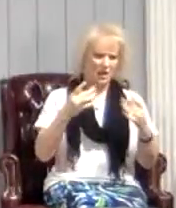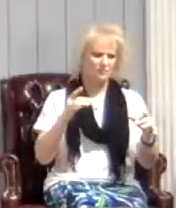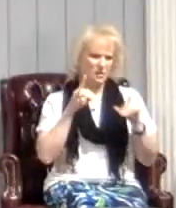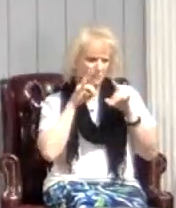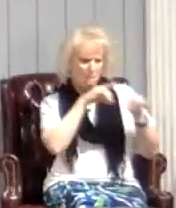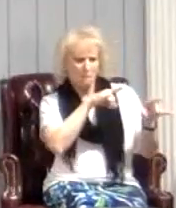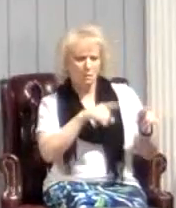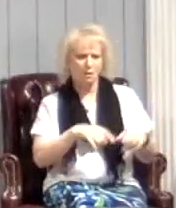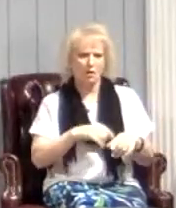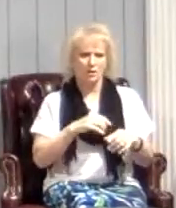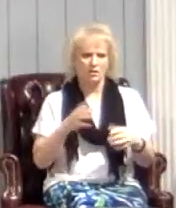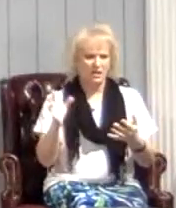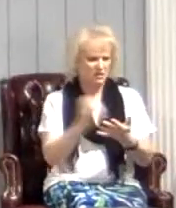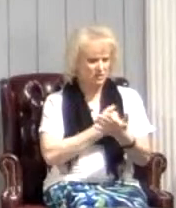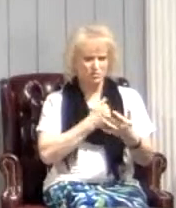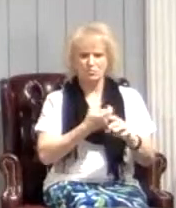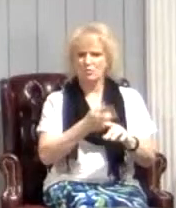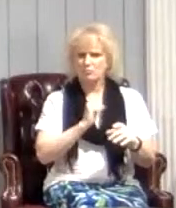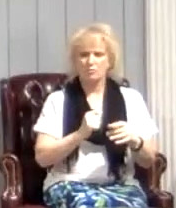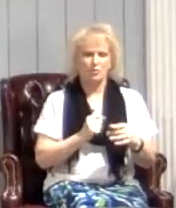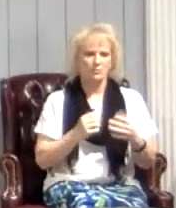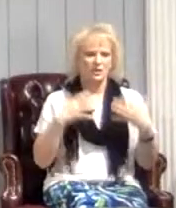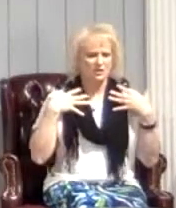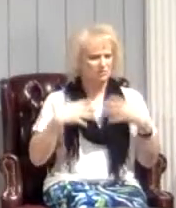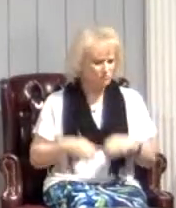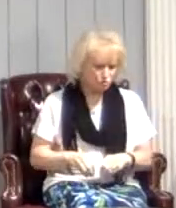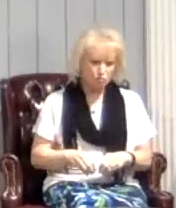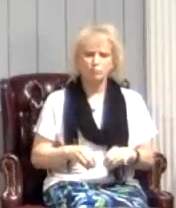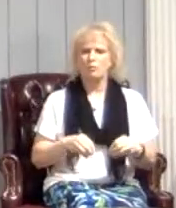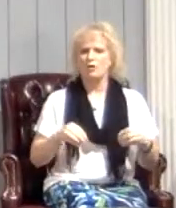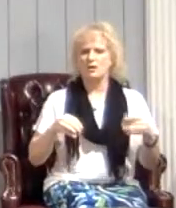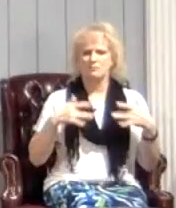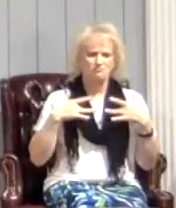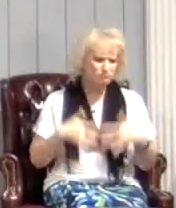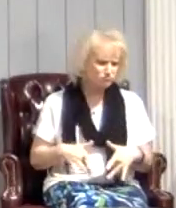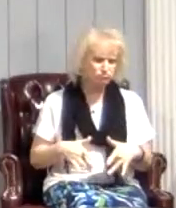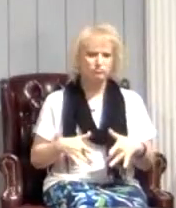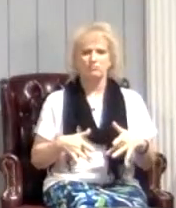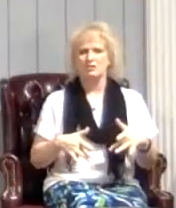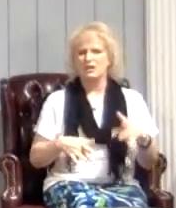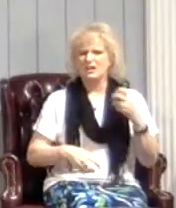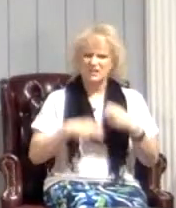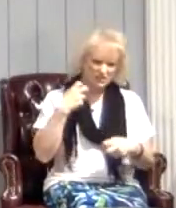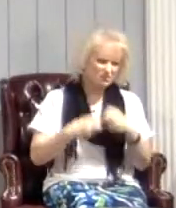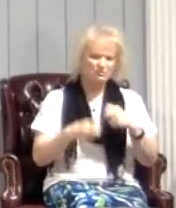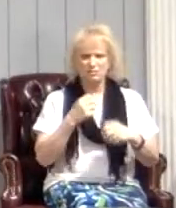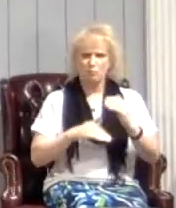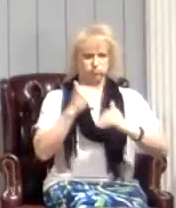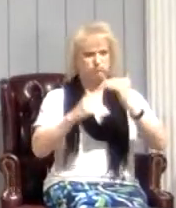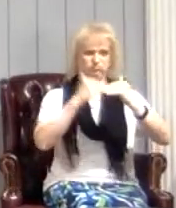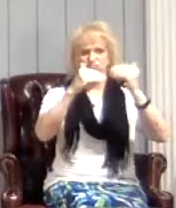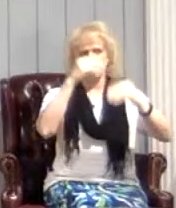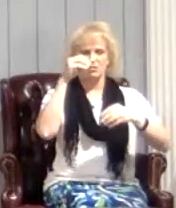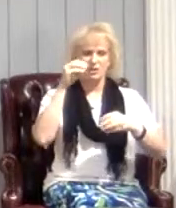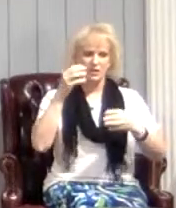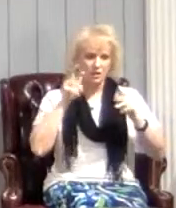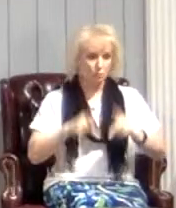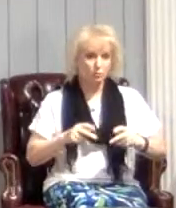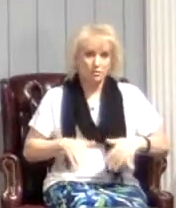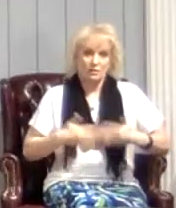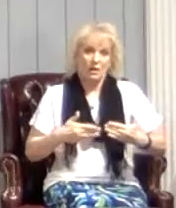we get jilted, and all of those things. Disappointments come and discouragements happen and difficulties pile up in a person's life, so